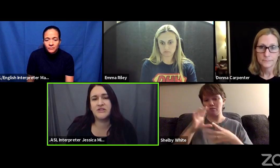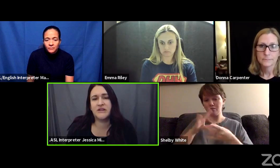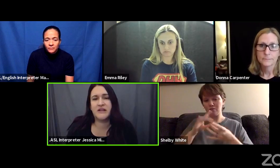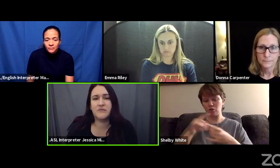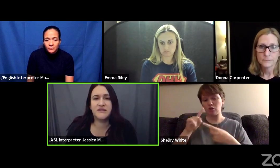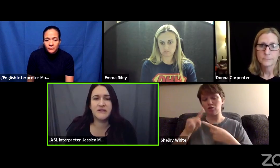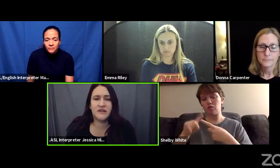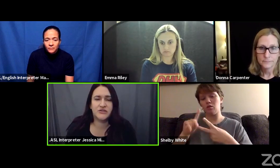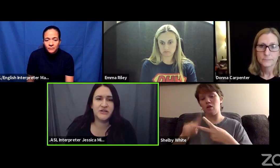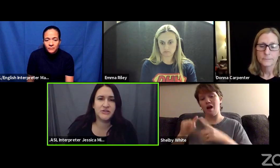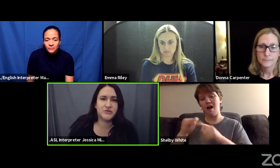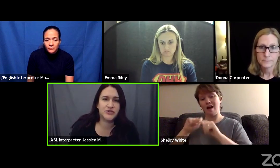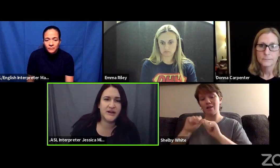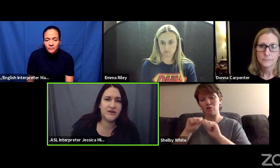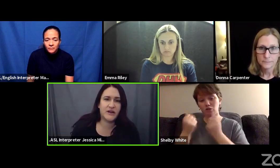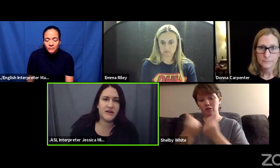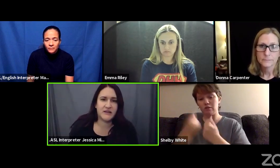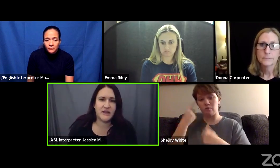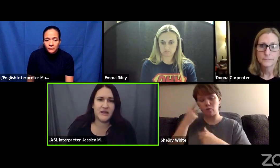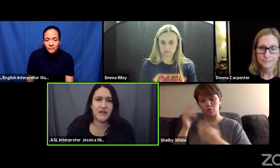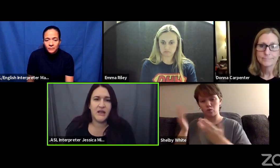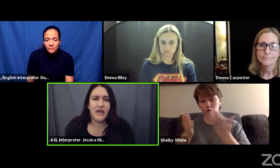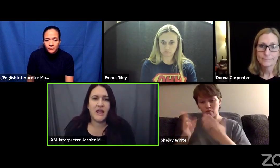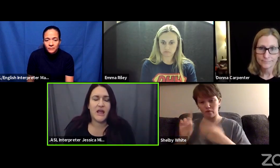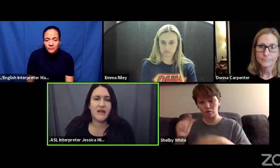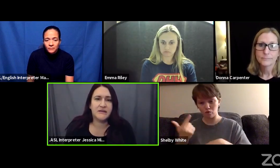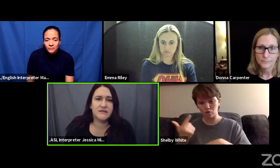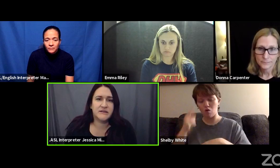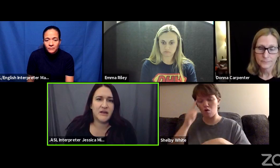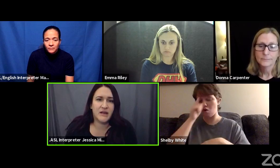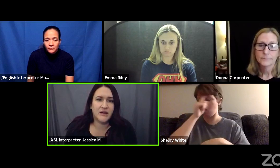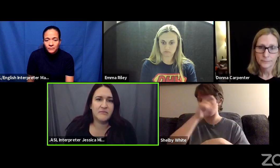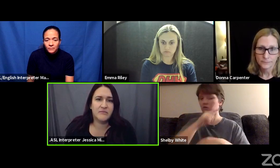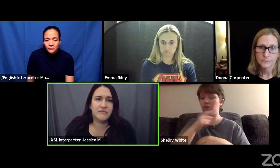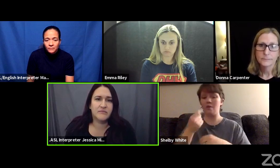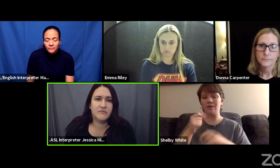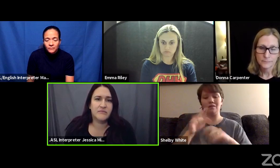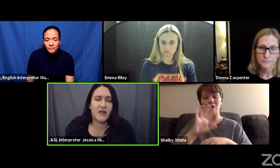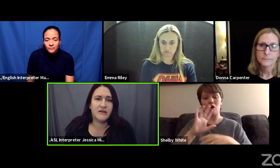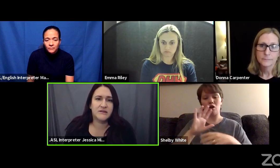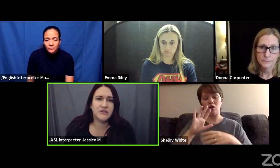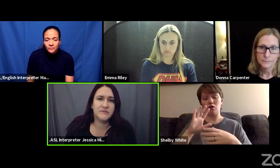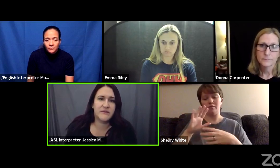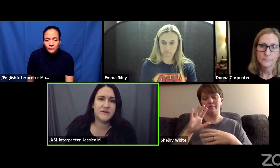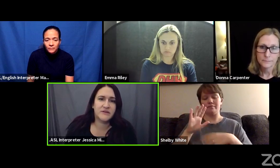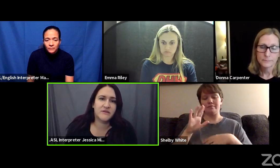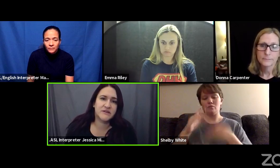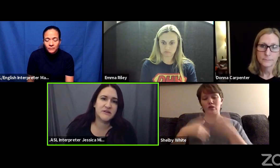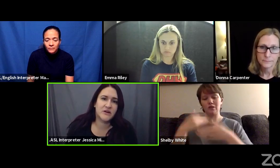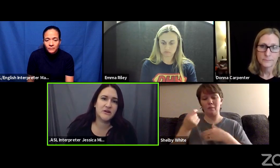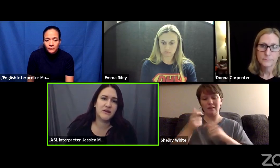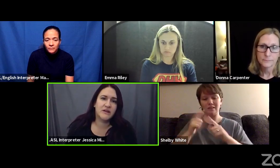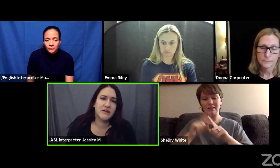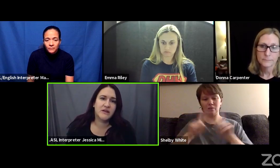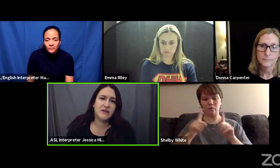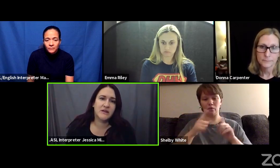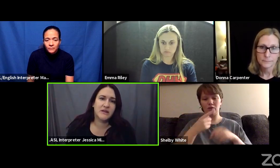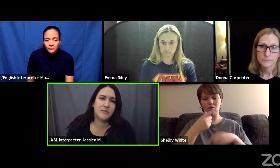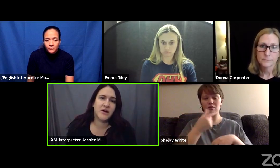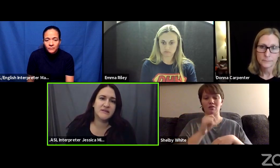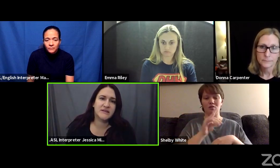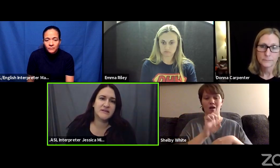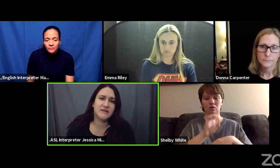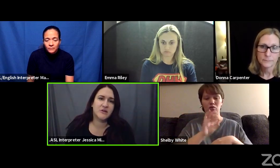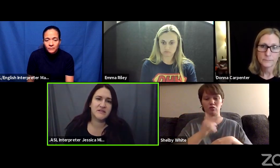did mention like it wasn't like a traditional training or anything, and in terms of a service dog,